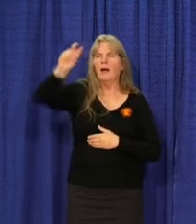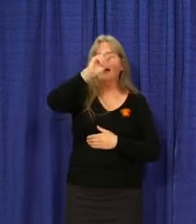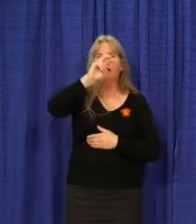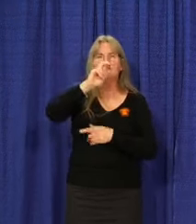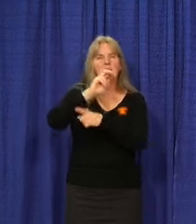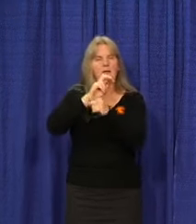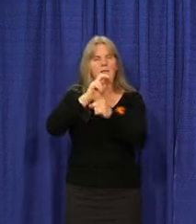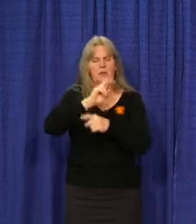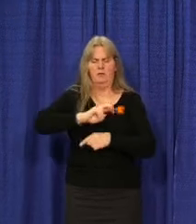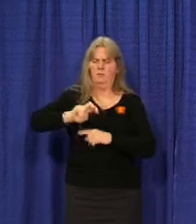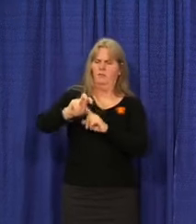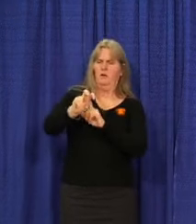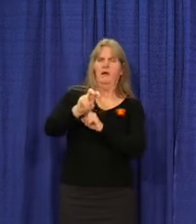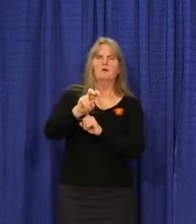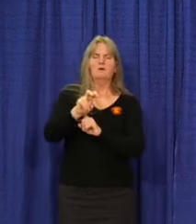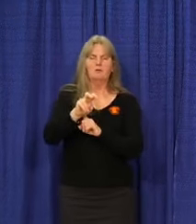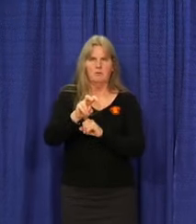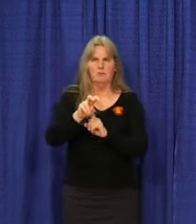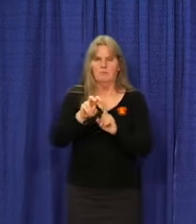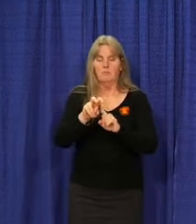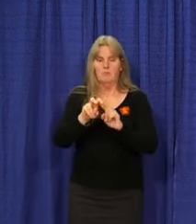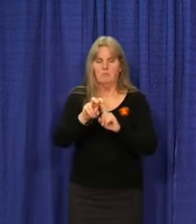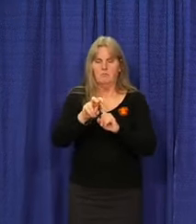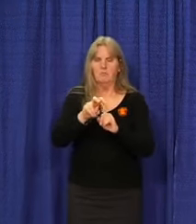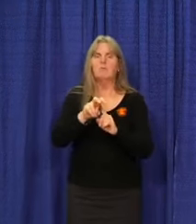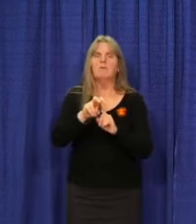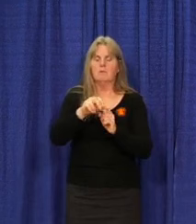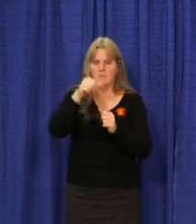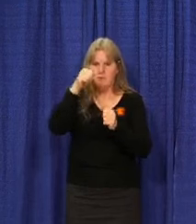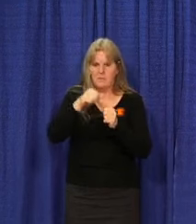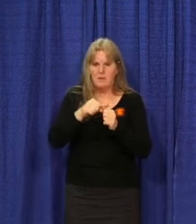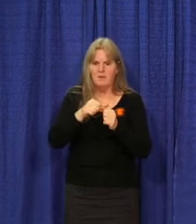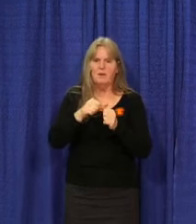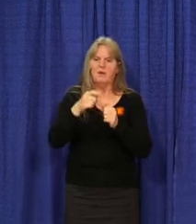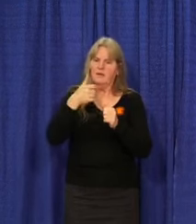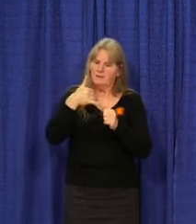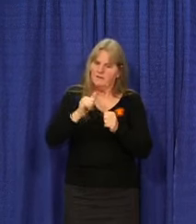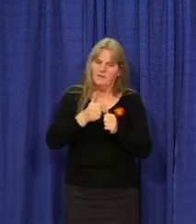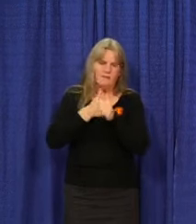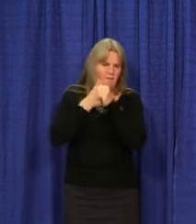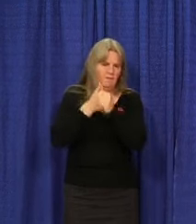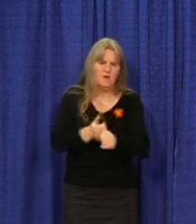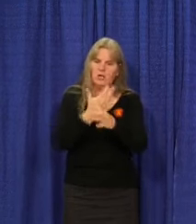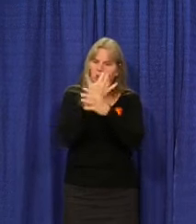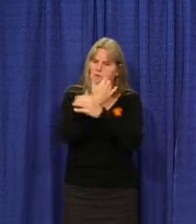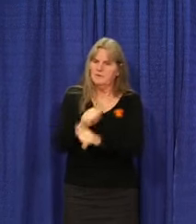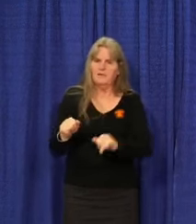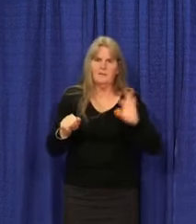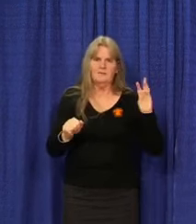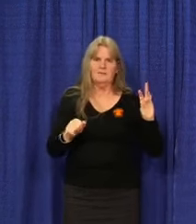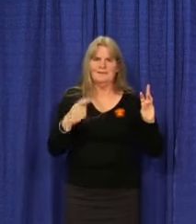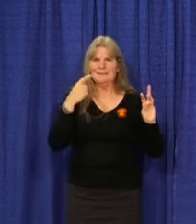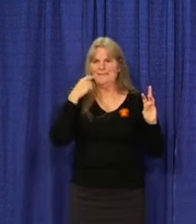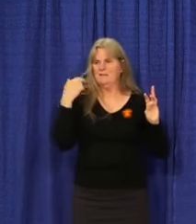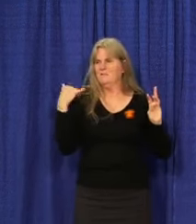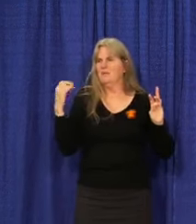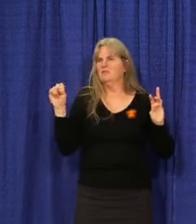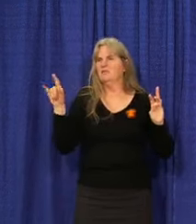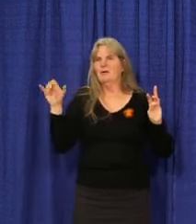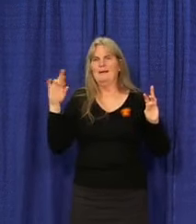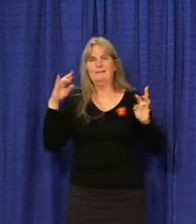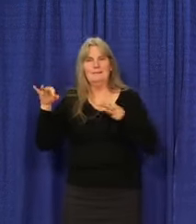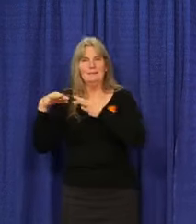travel should provide a powerful reminder to observe those Safe 6 rules that Minister Streicker just articulated.